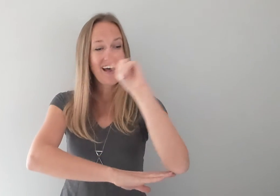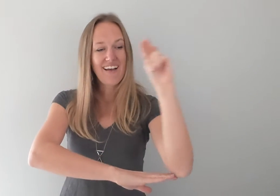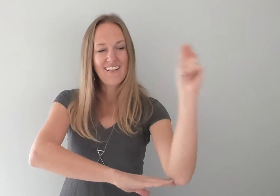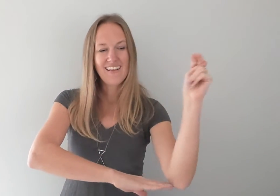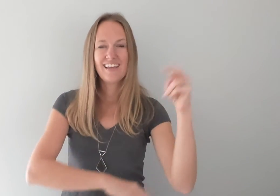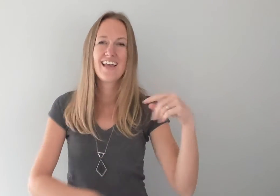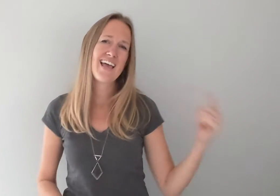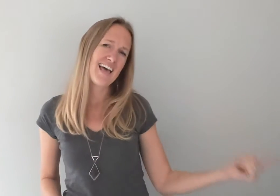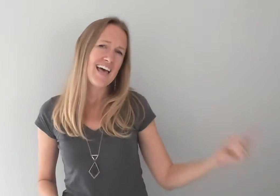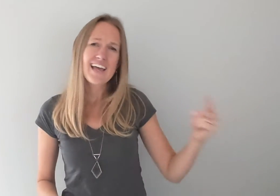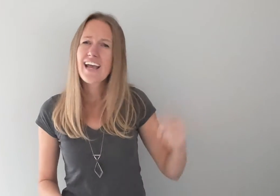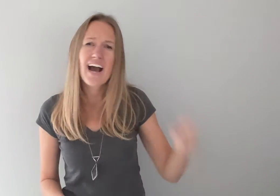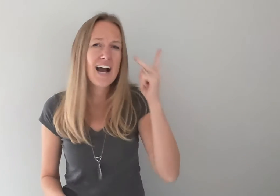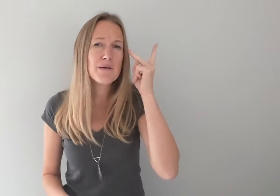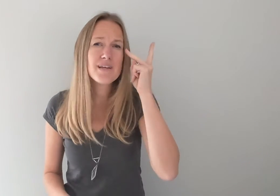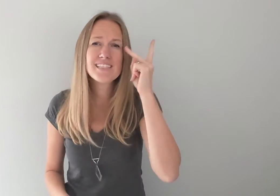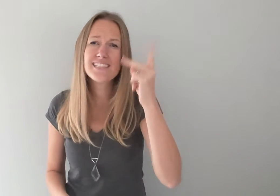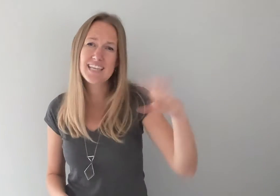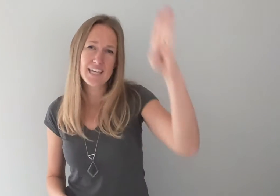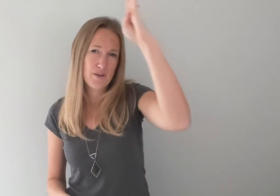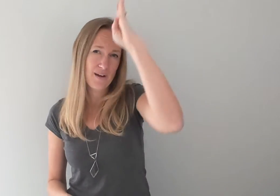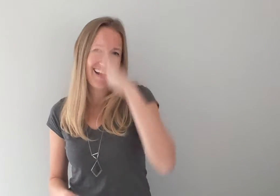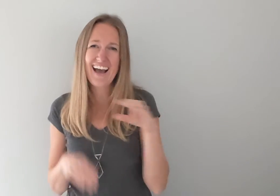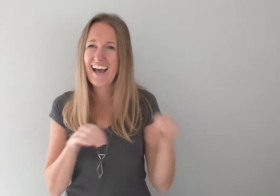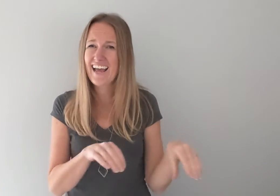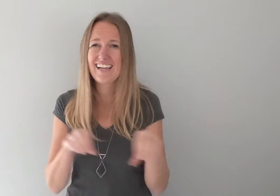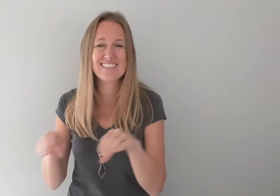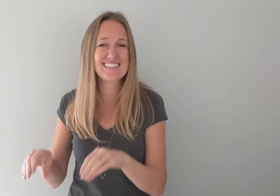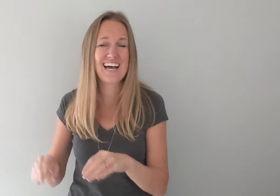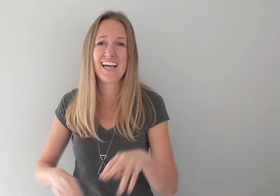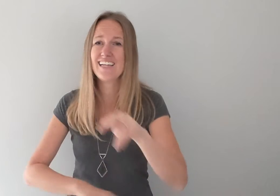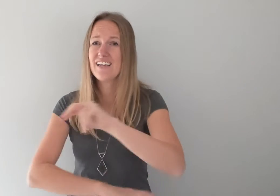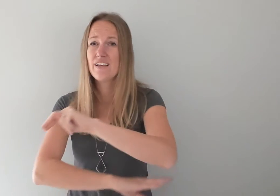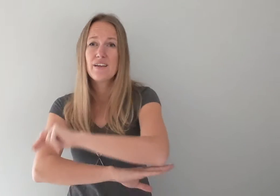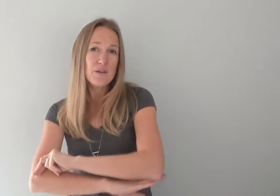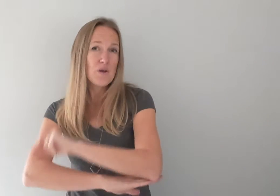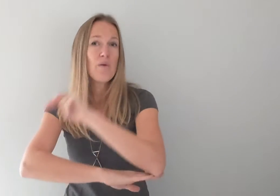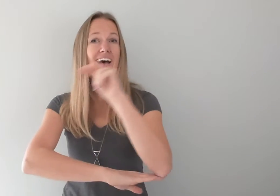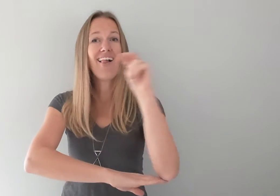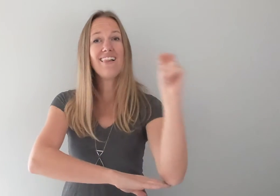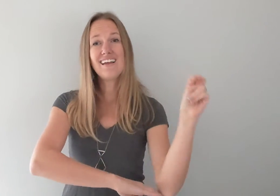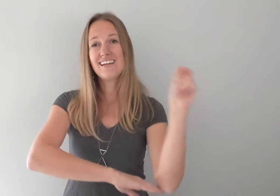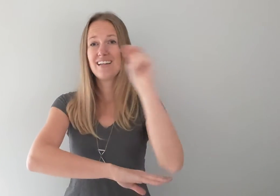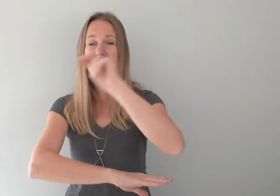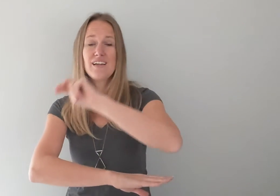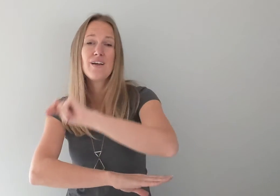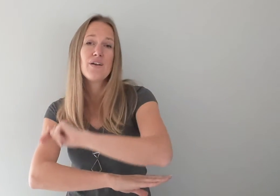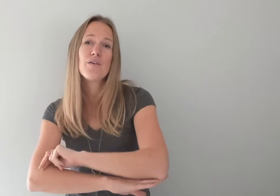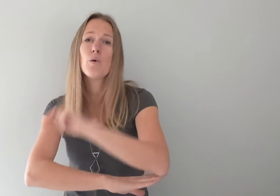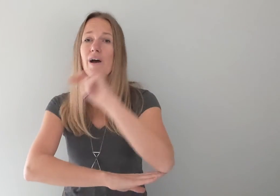Noel, come and see what God has done. Noel,